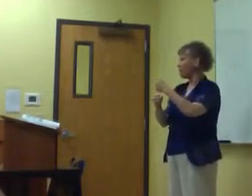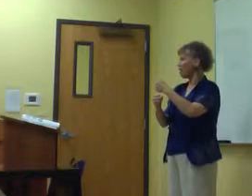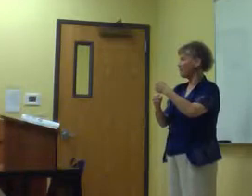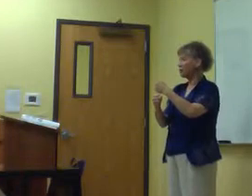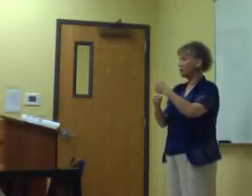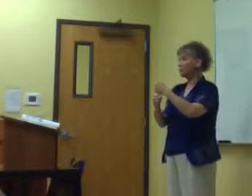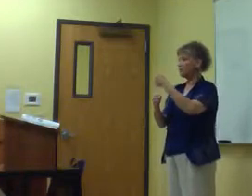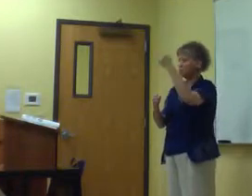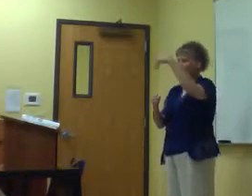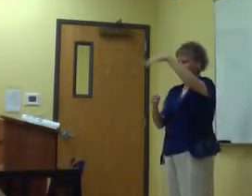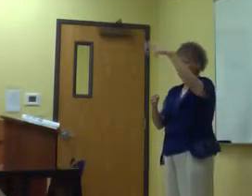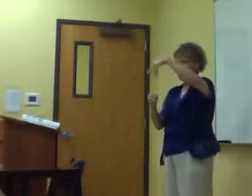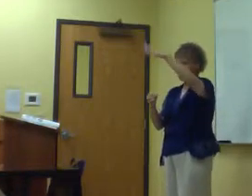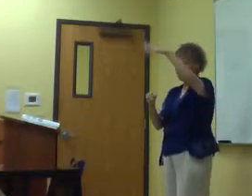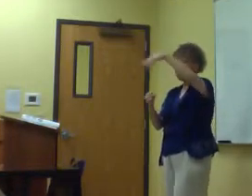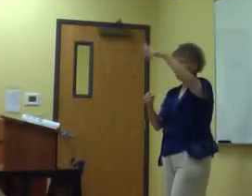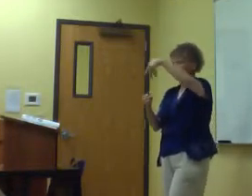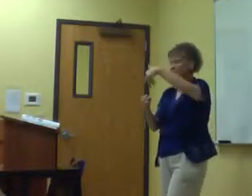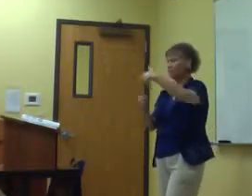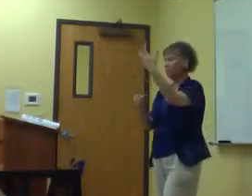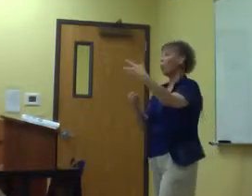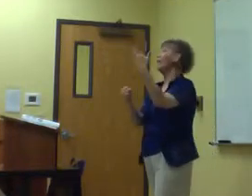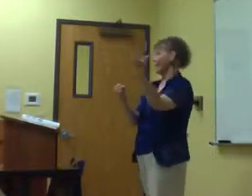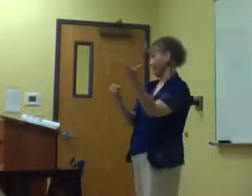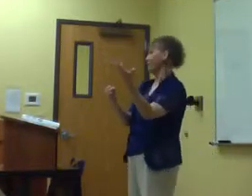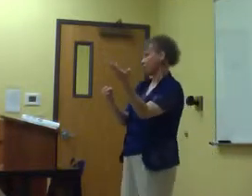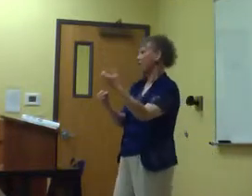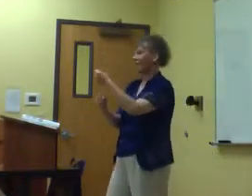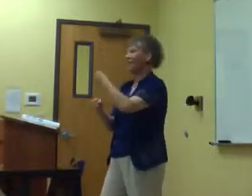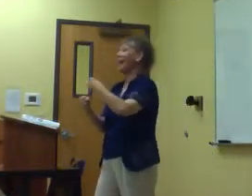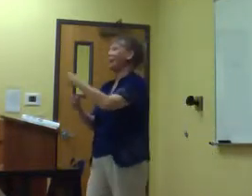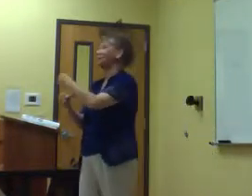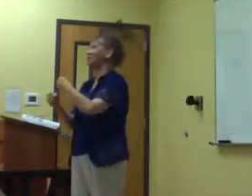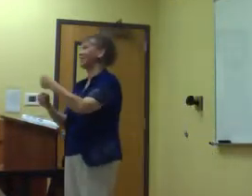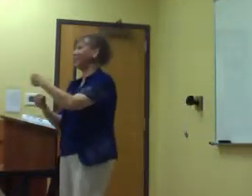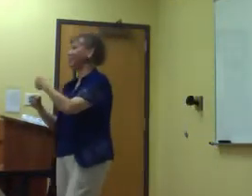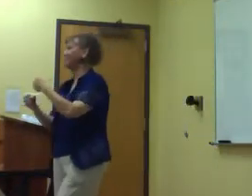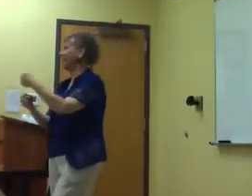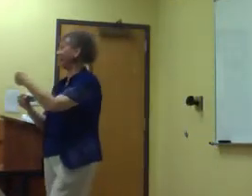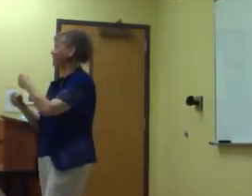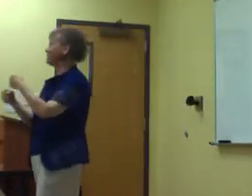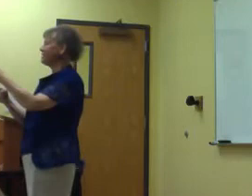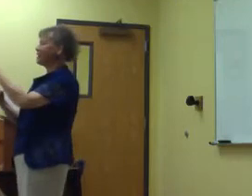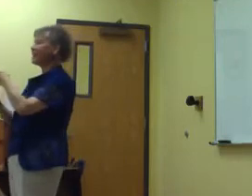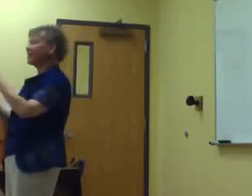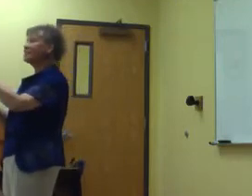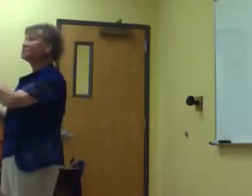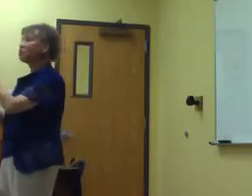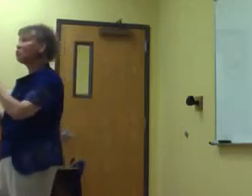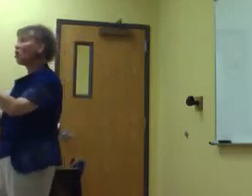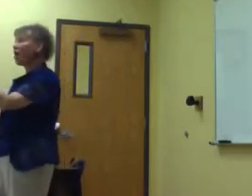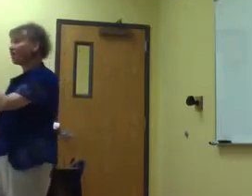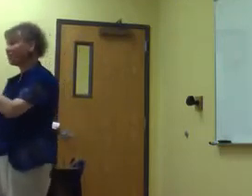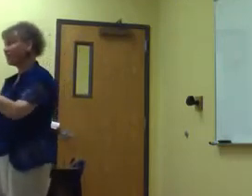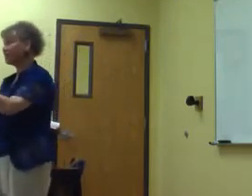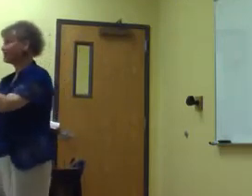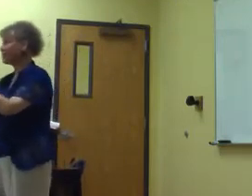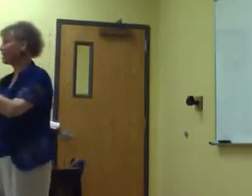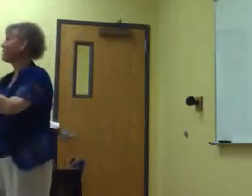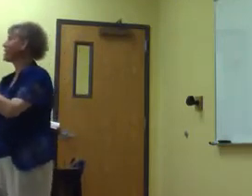coffee, or dripping your coffee, or boiling your coffee actually back then. All right, so coffee is coming.